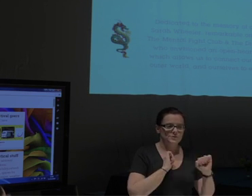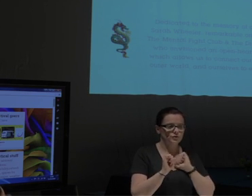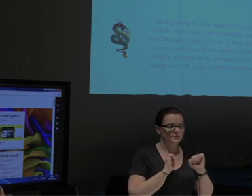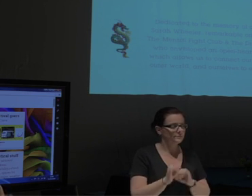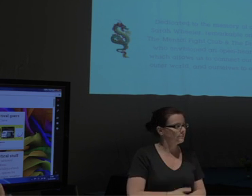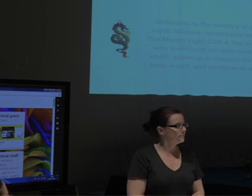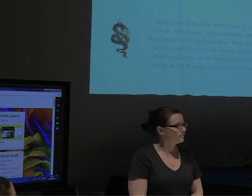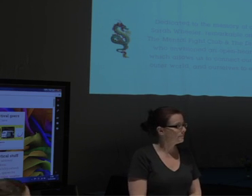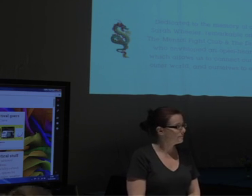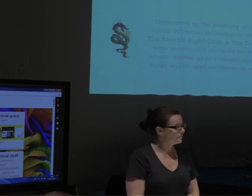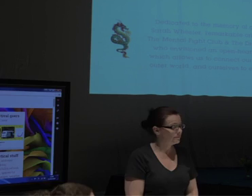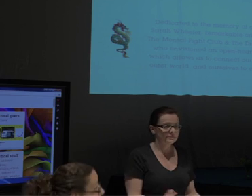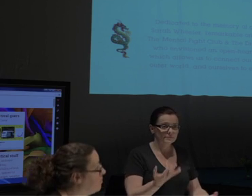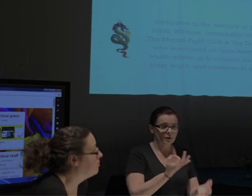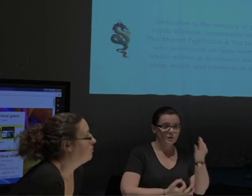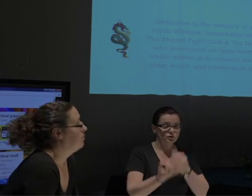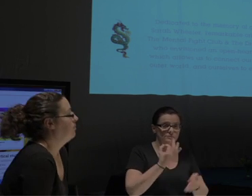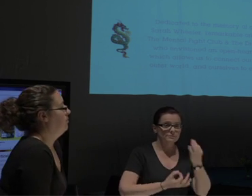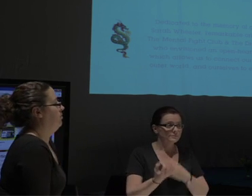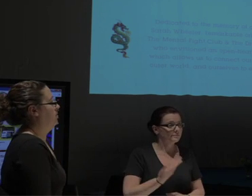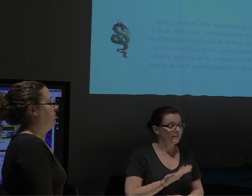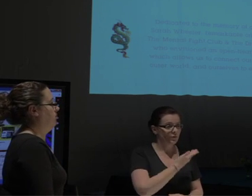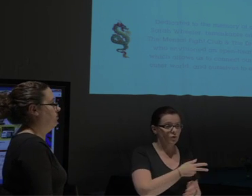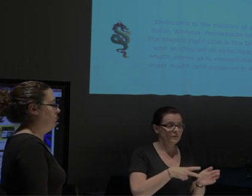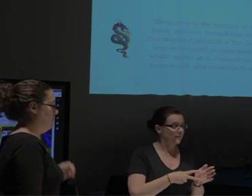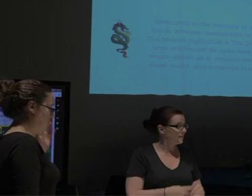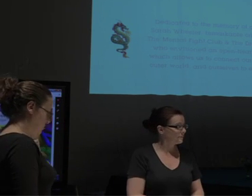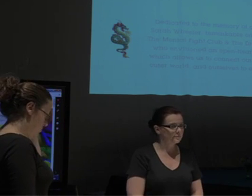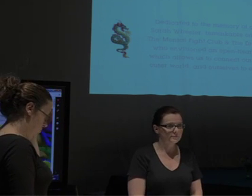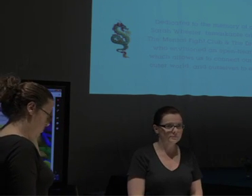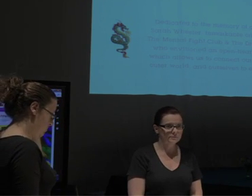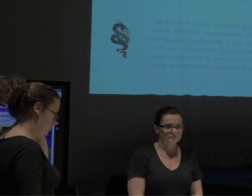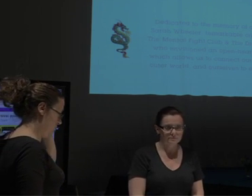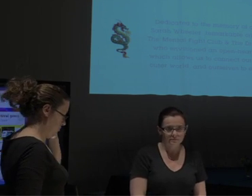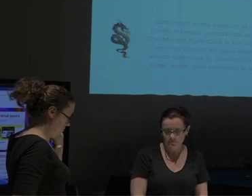That's great, thank you. Anybody got any questions for Vivian or comments?